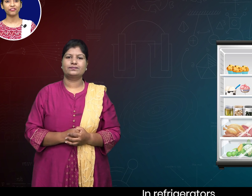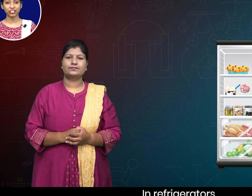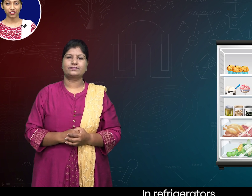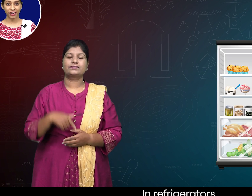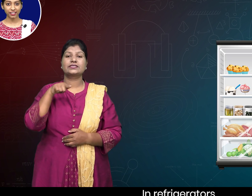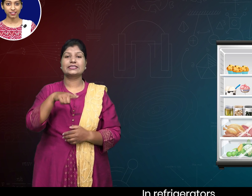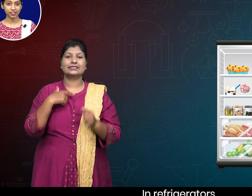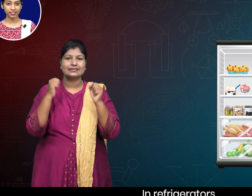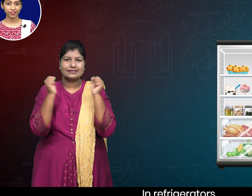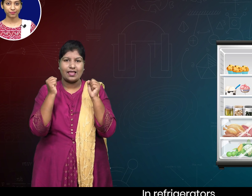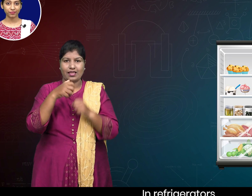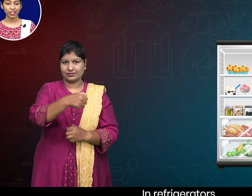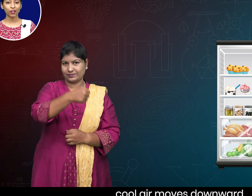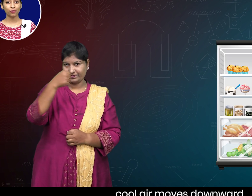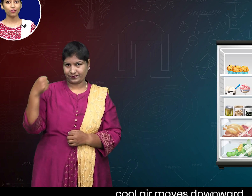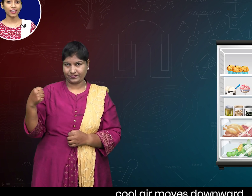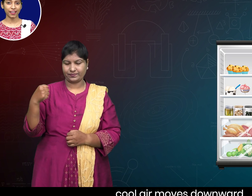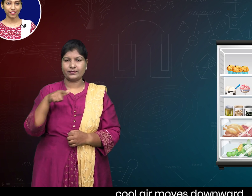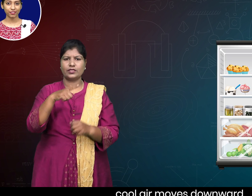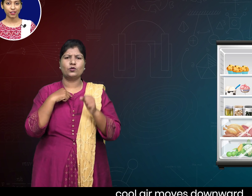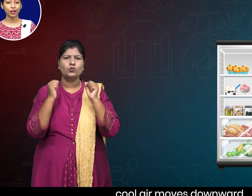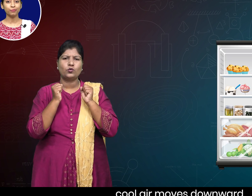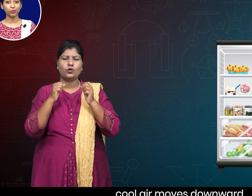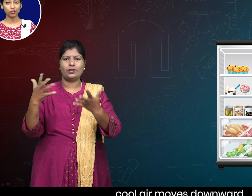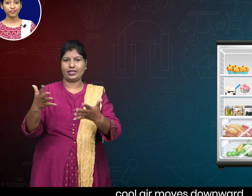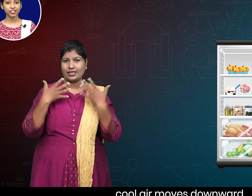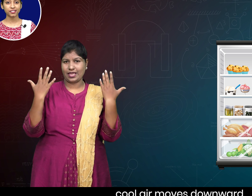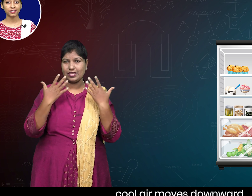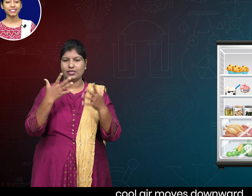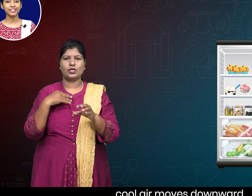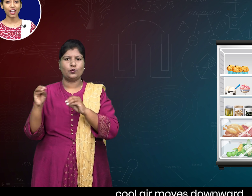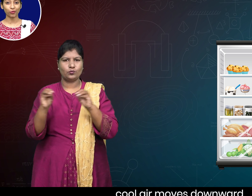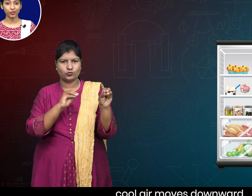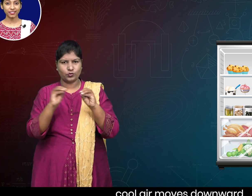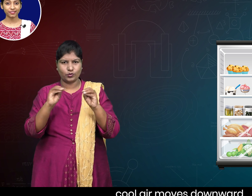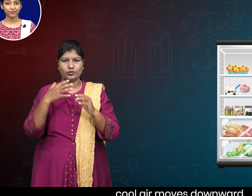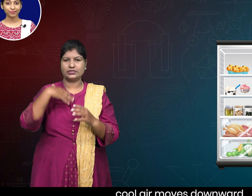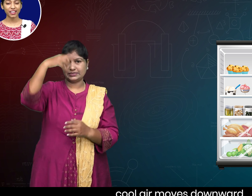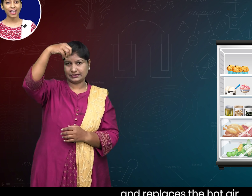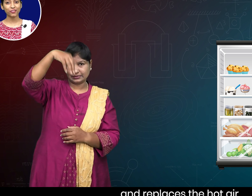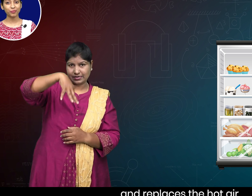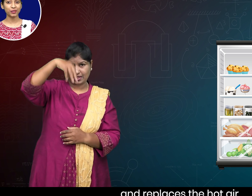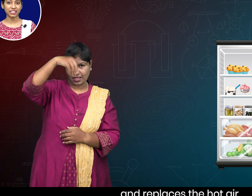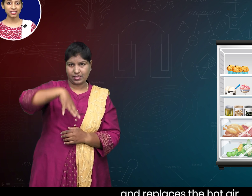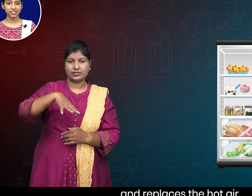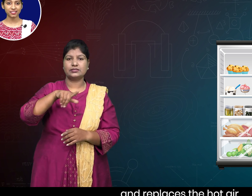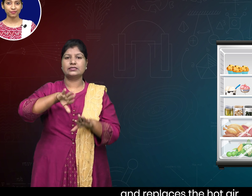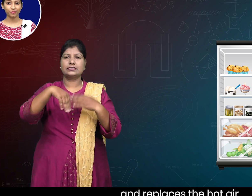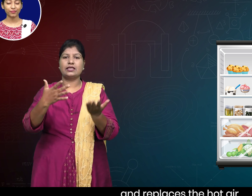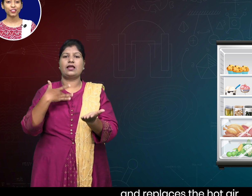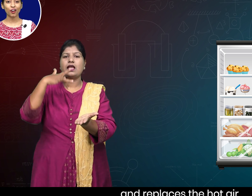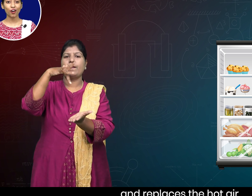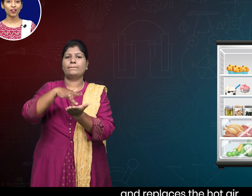In refrigerators, cool air moves downward and